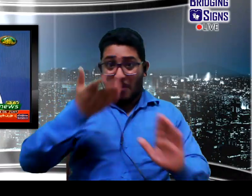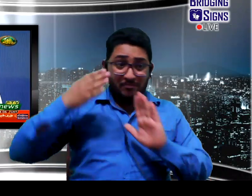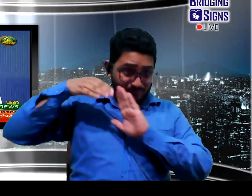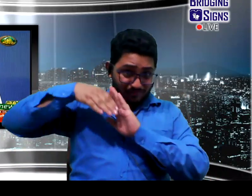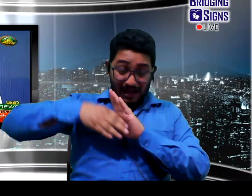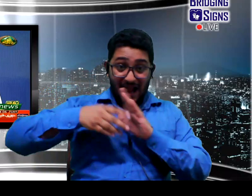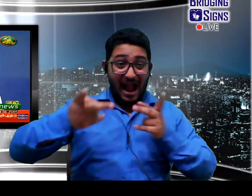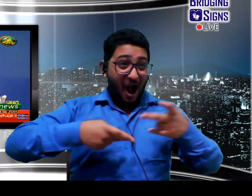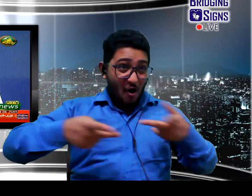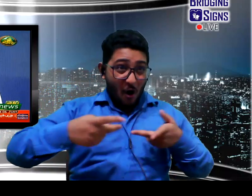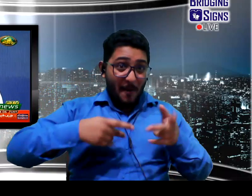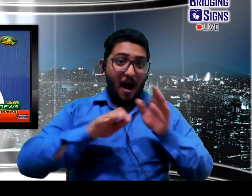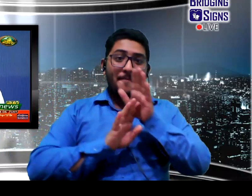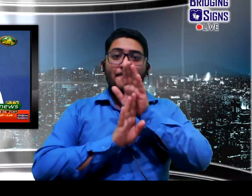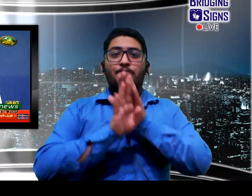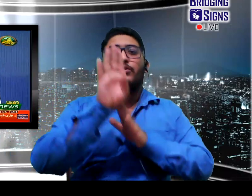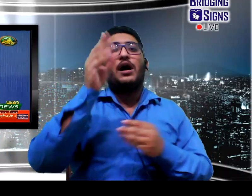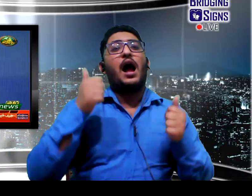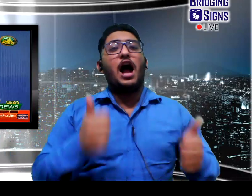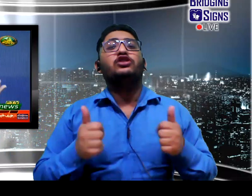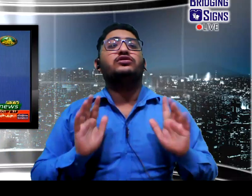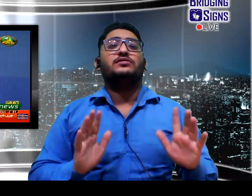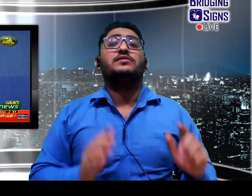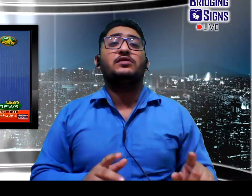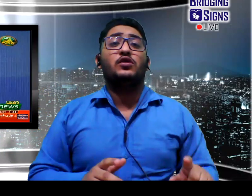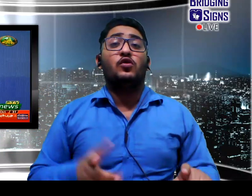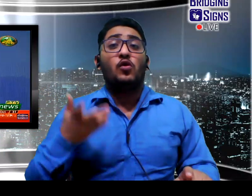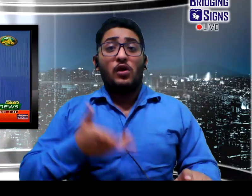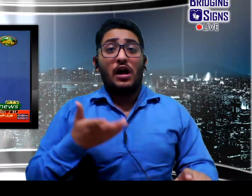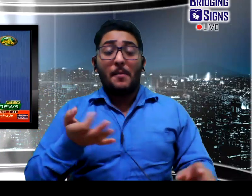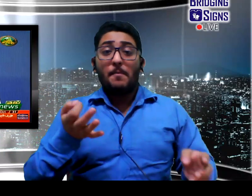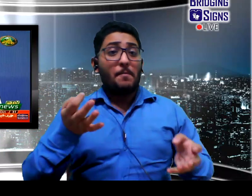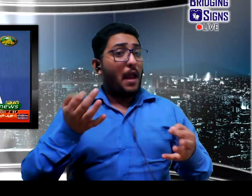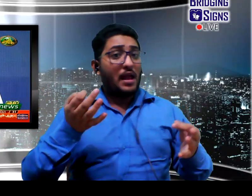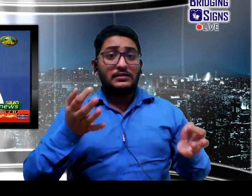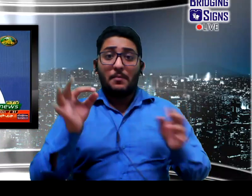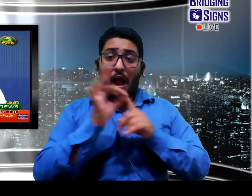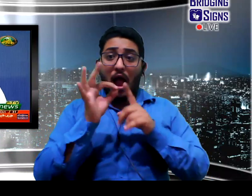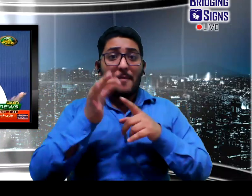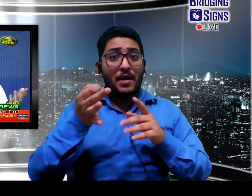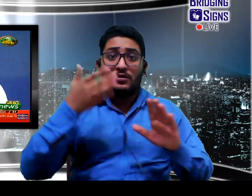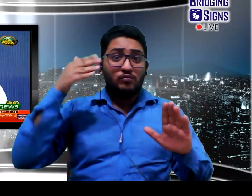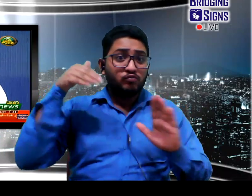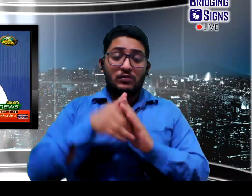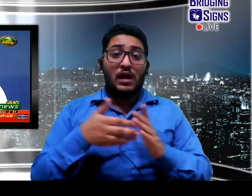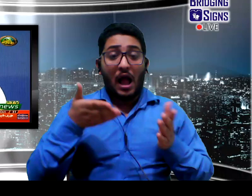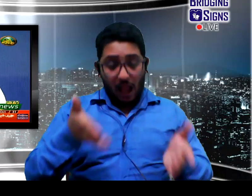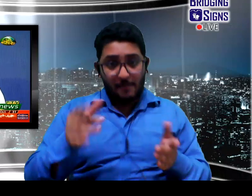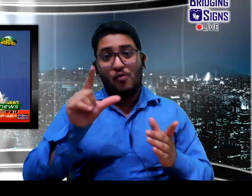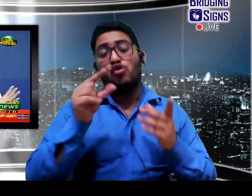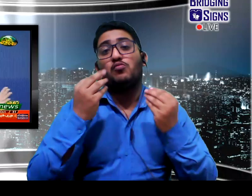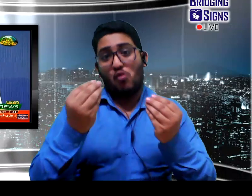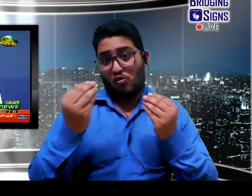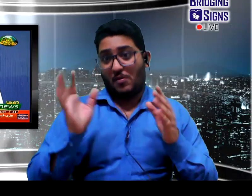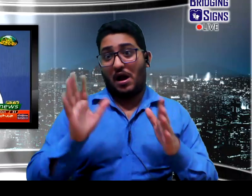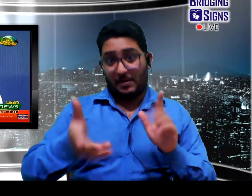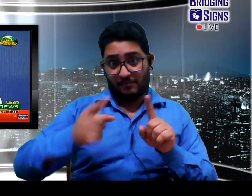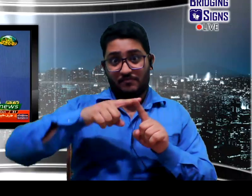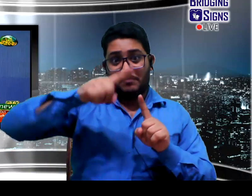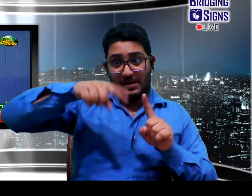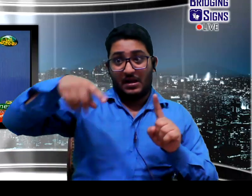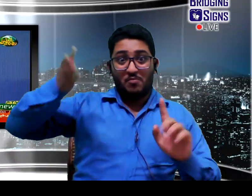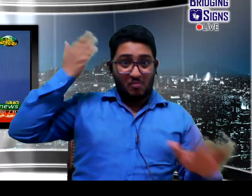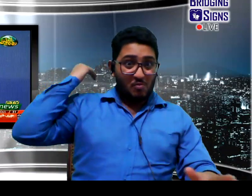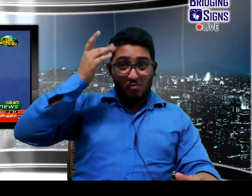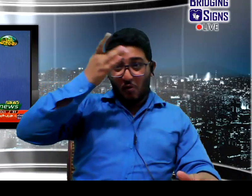situation. We have big deficits. I congratulate our economic team that we have narrowed the